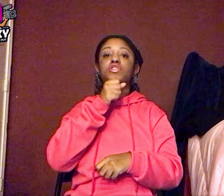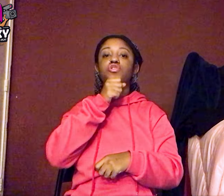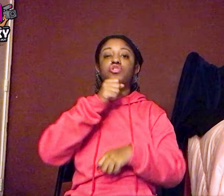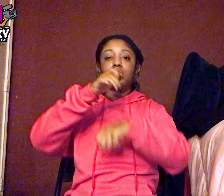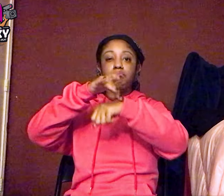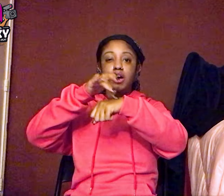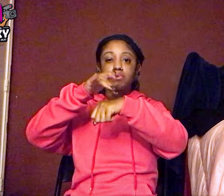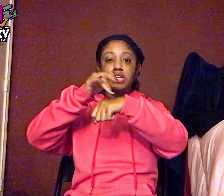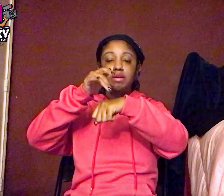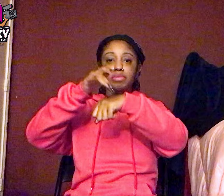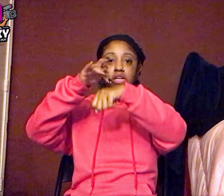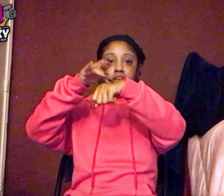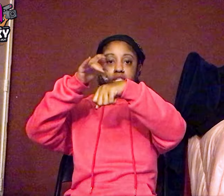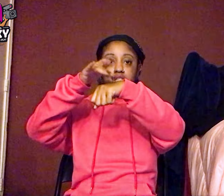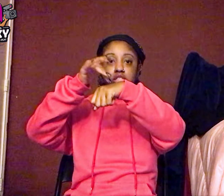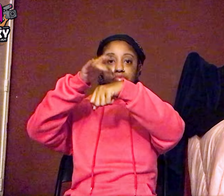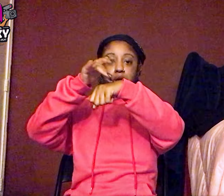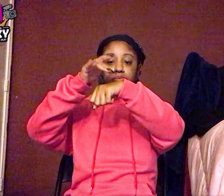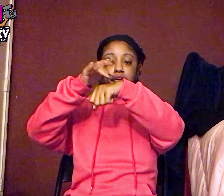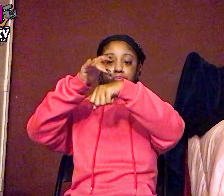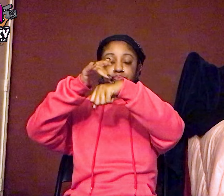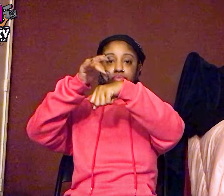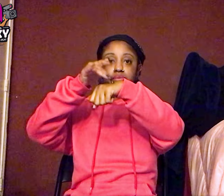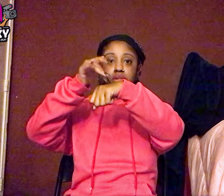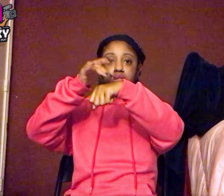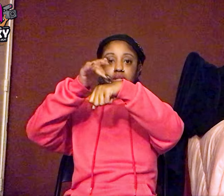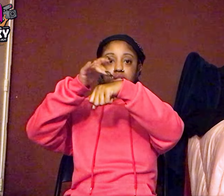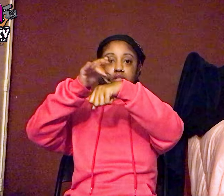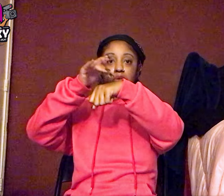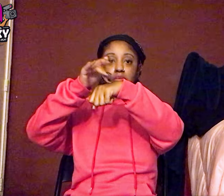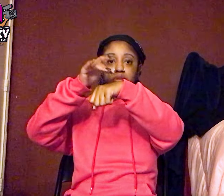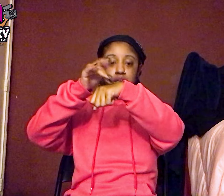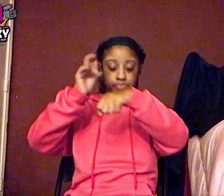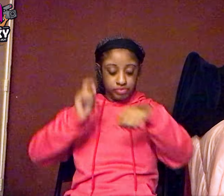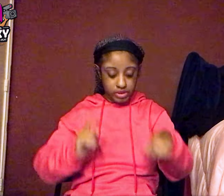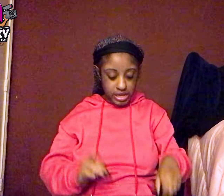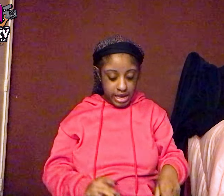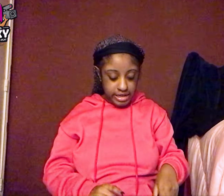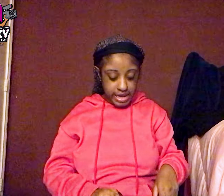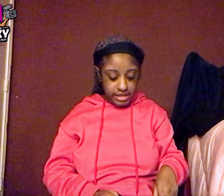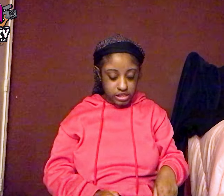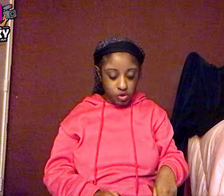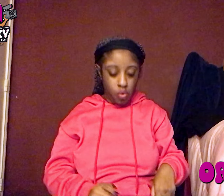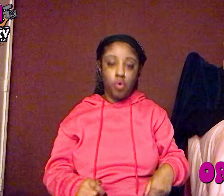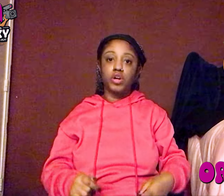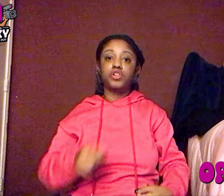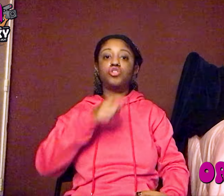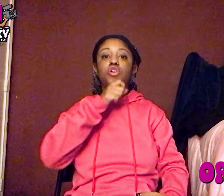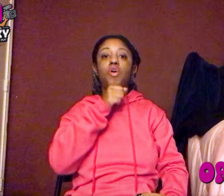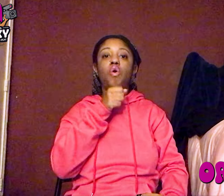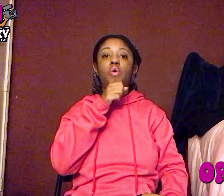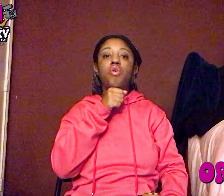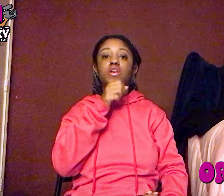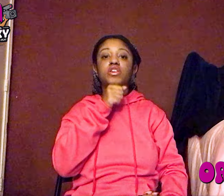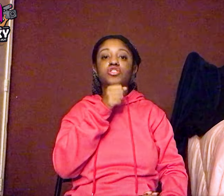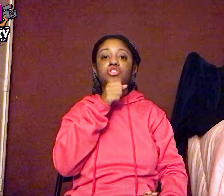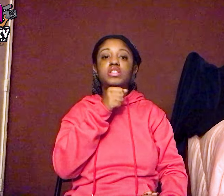orange pumpkin, but this is pumpkin. This is pumpkin. Next is orange. Orange. This is